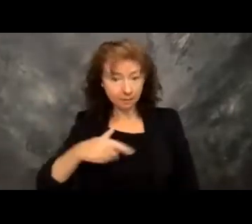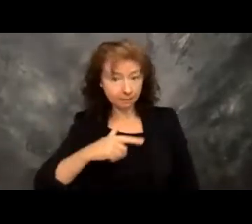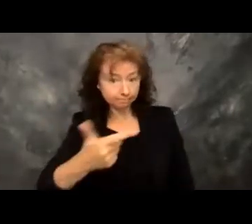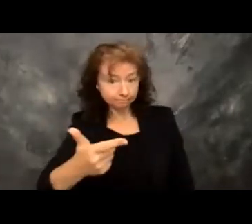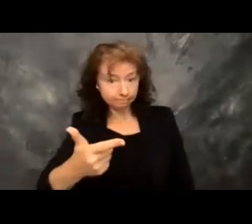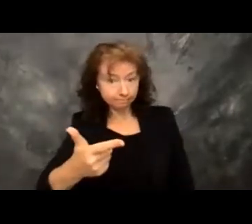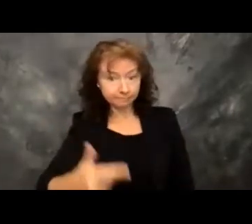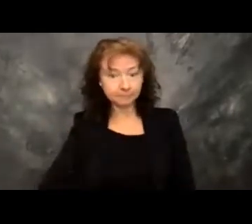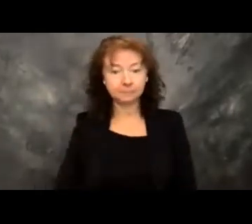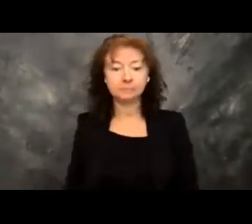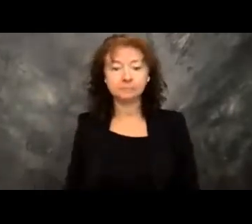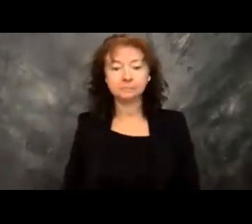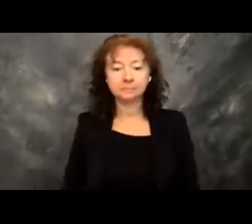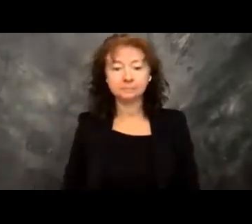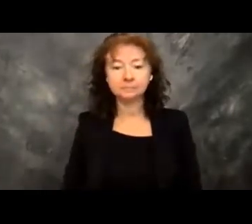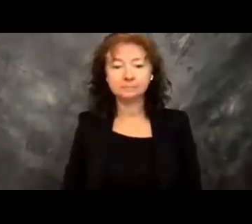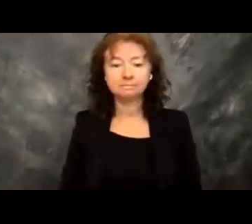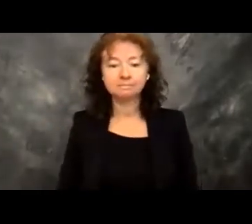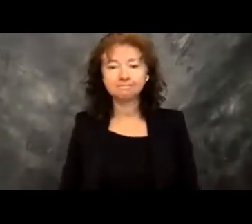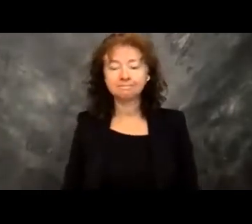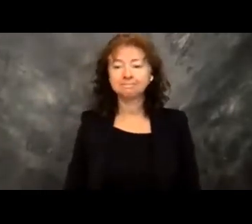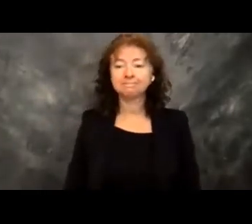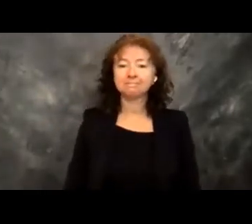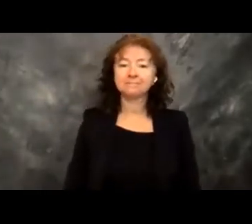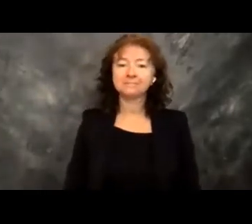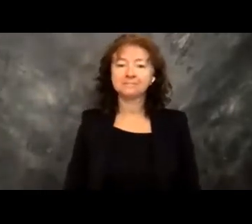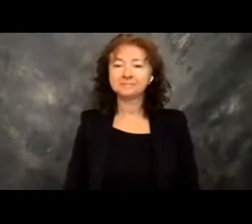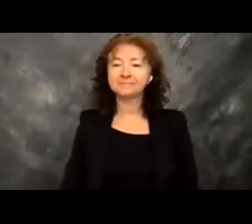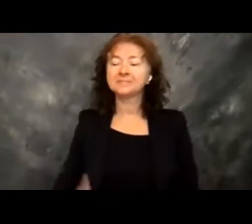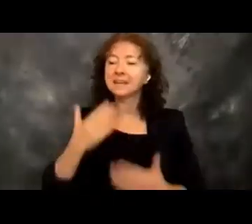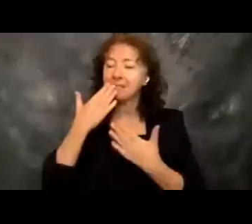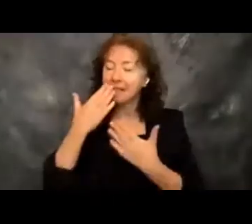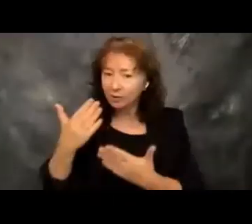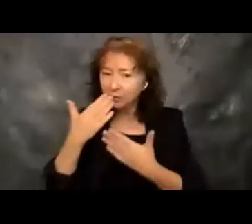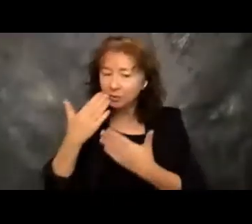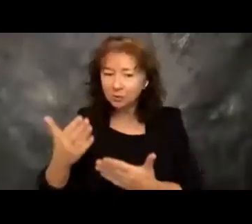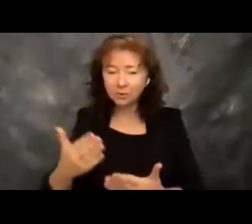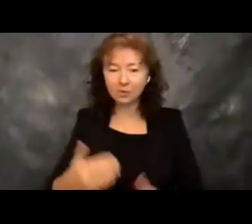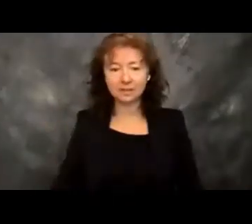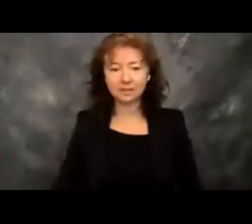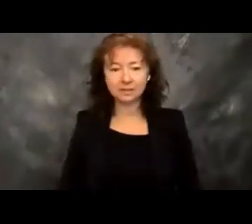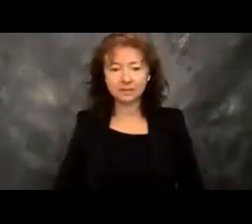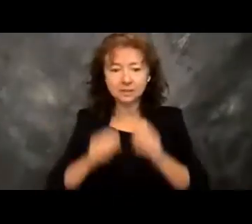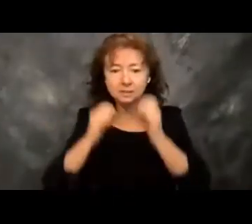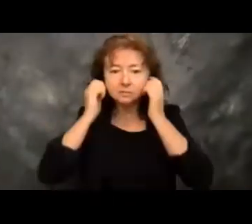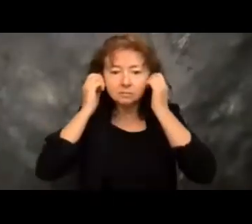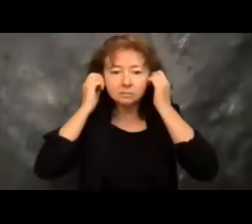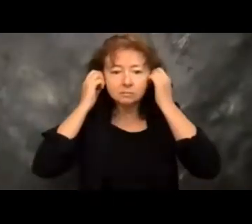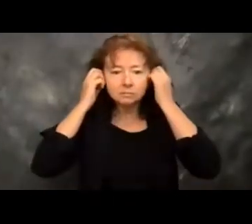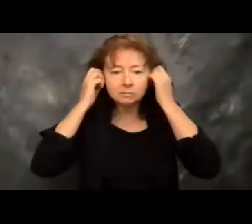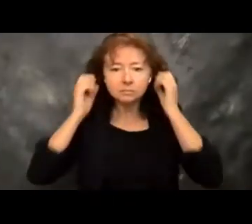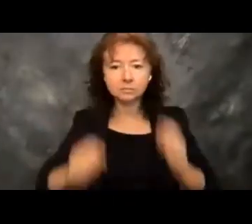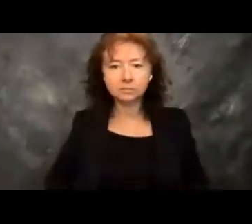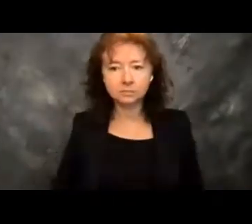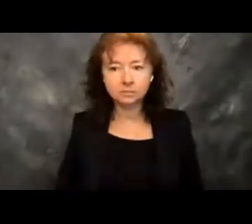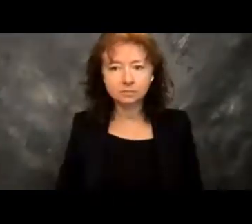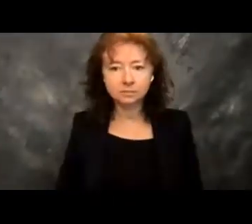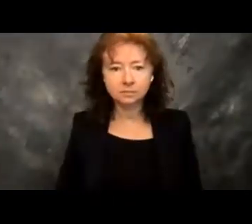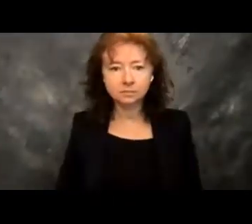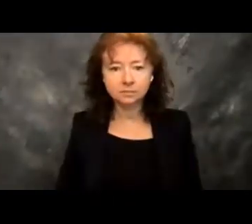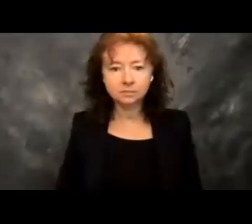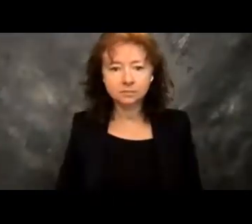Thank you very much for the opportunity to participate in the event. First of all, more